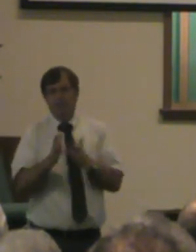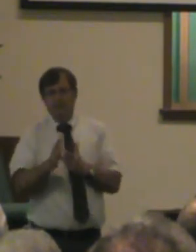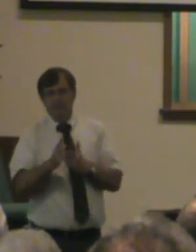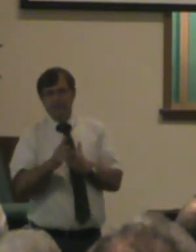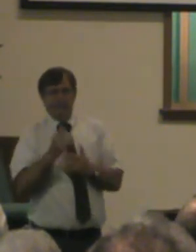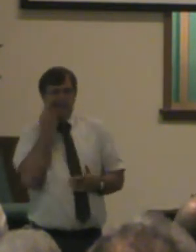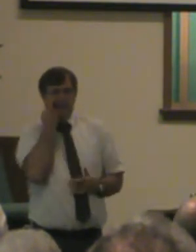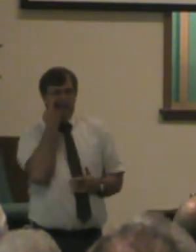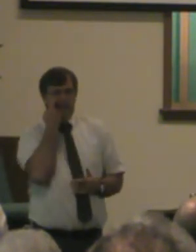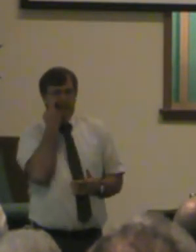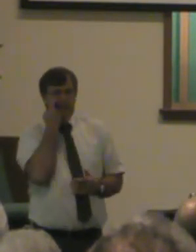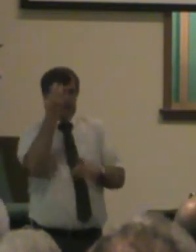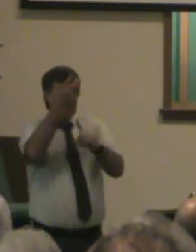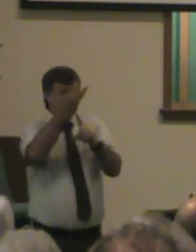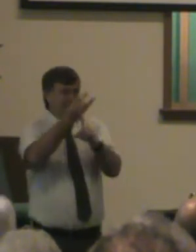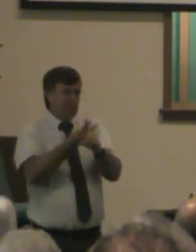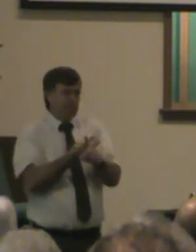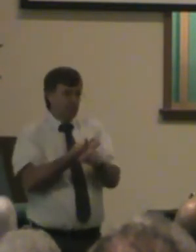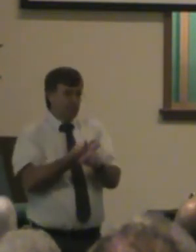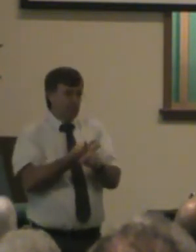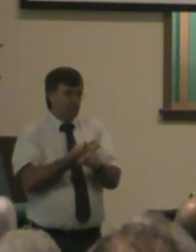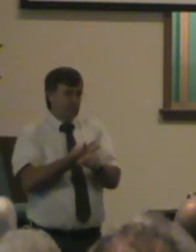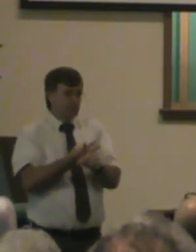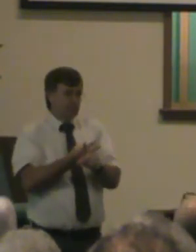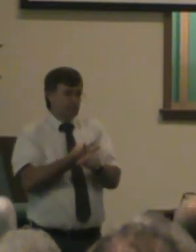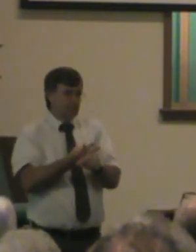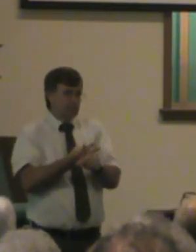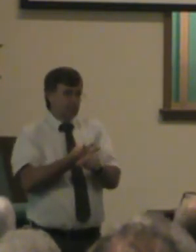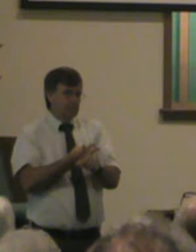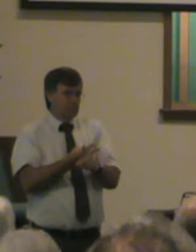in the last 6 months?